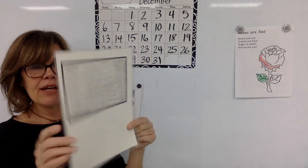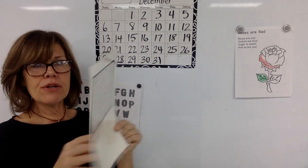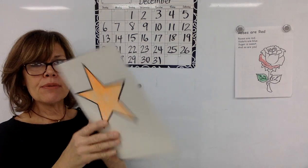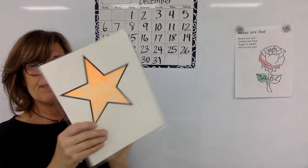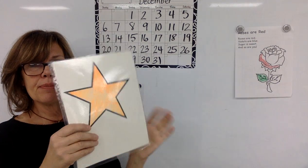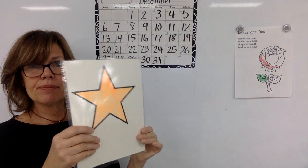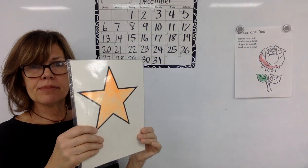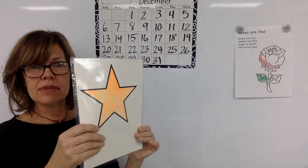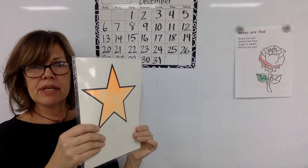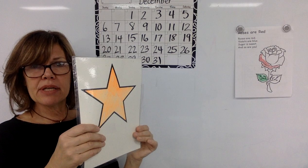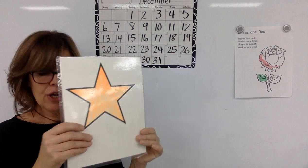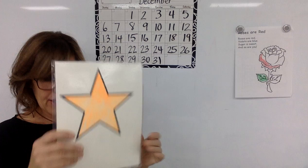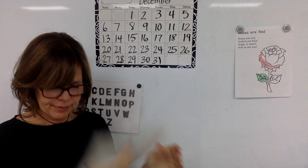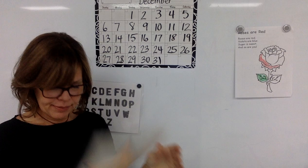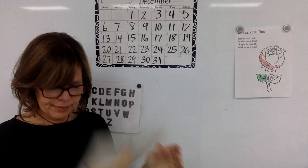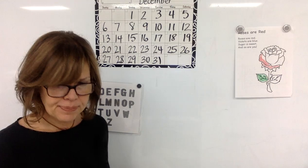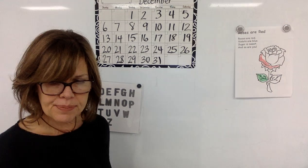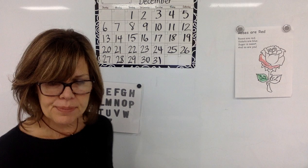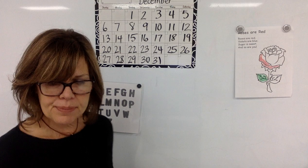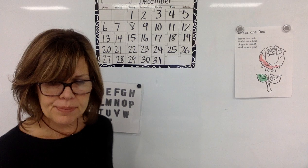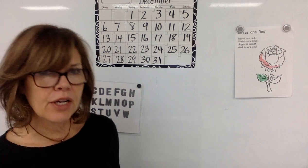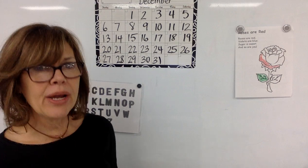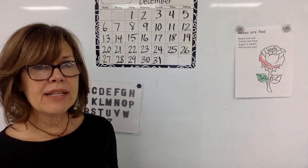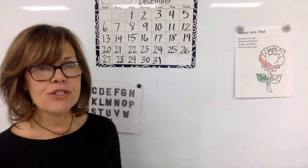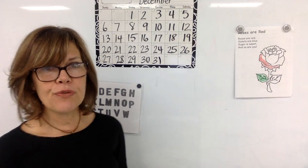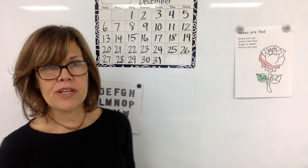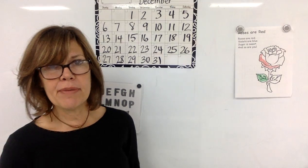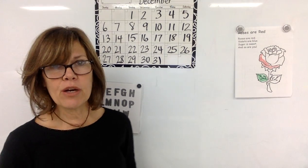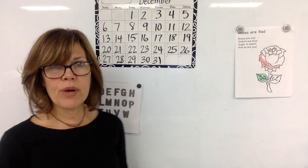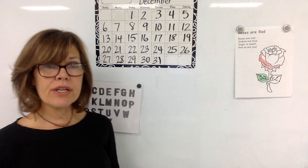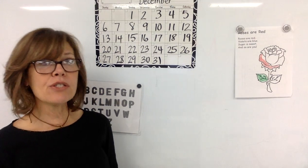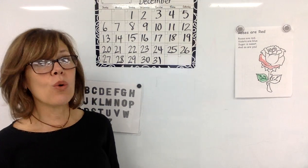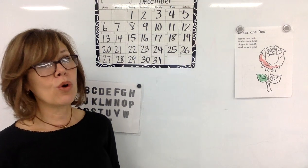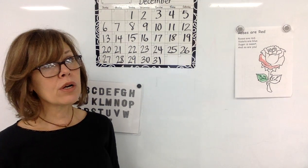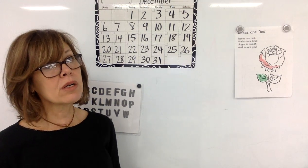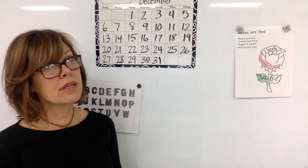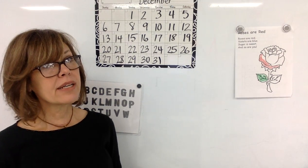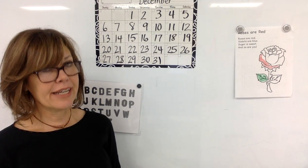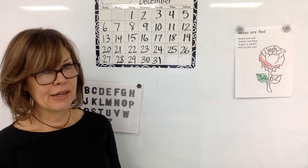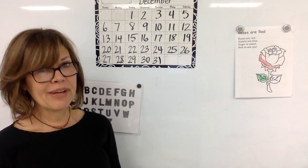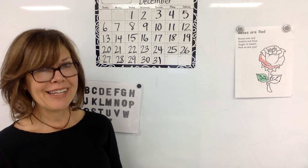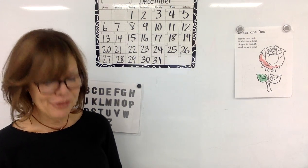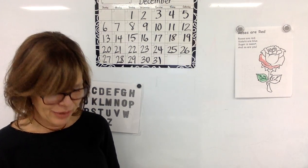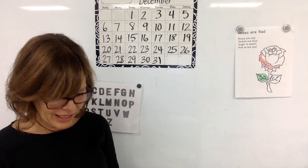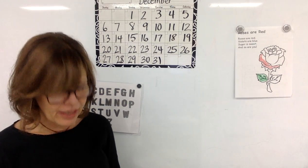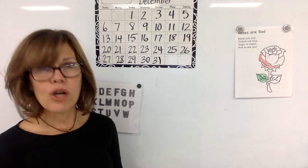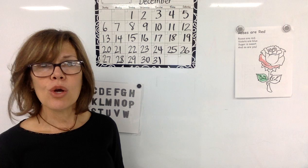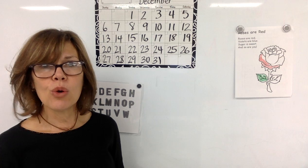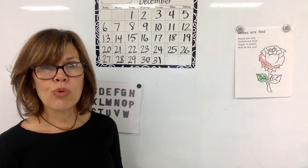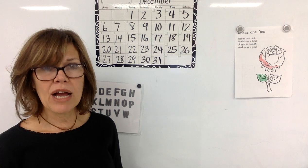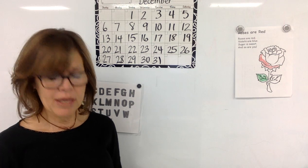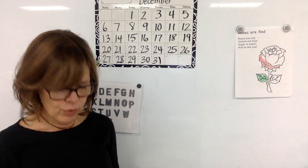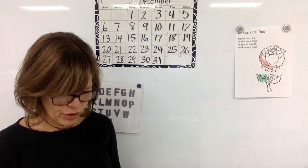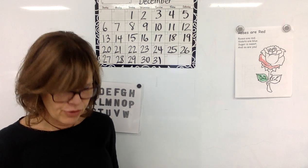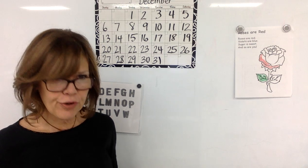rectangle, and star. All right, let's do phonemic awareness or getting ready to read. Rhyming words.